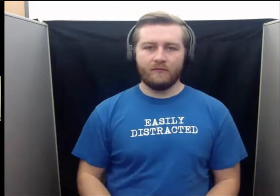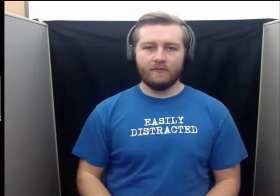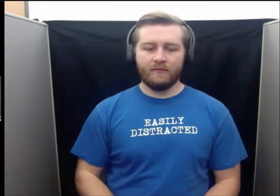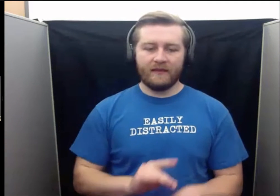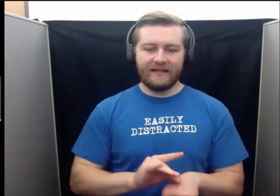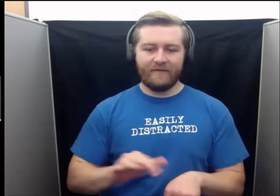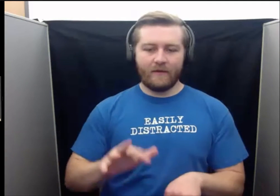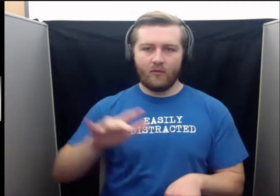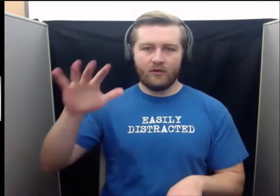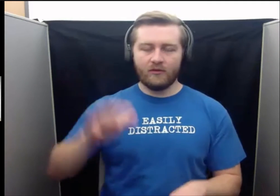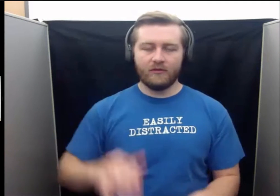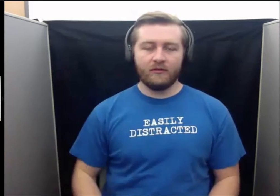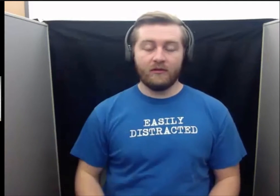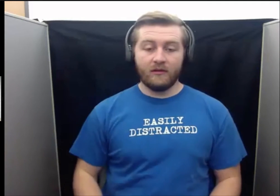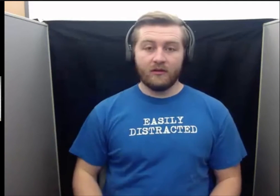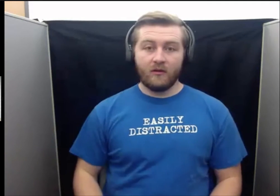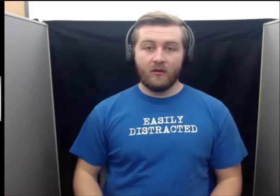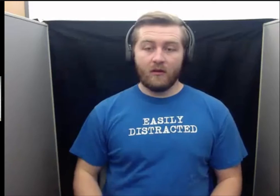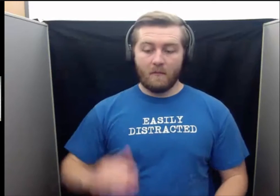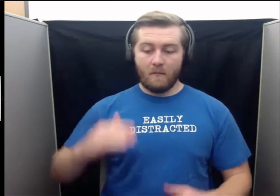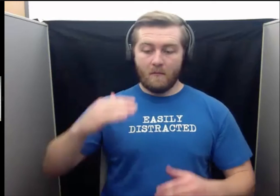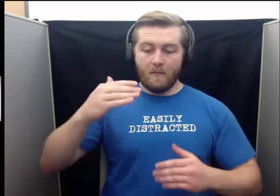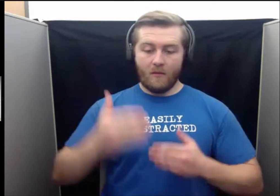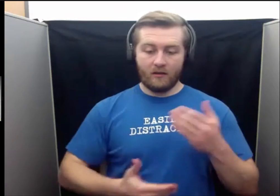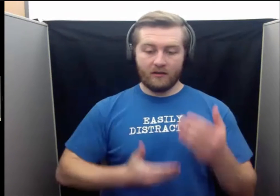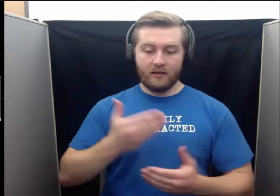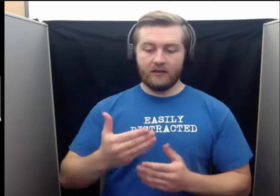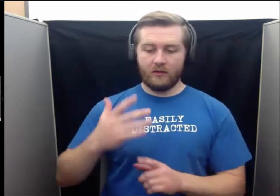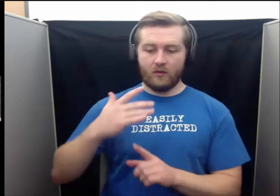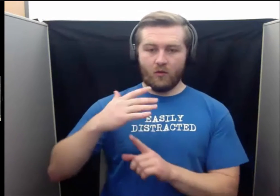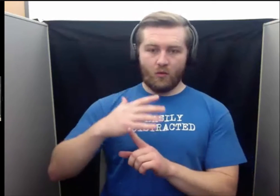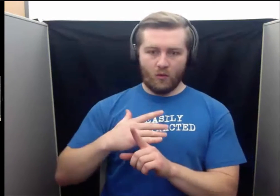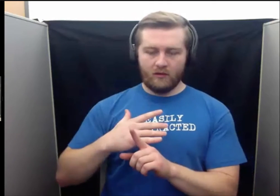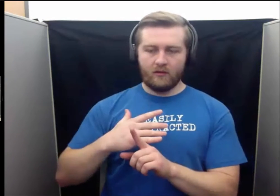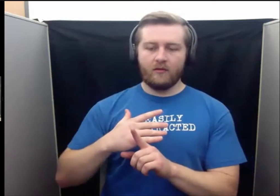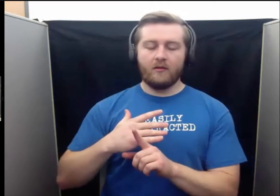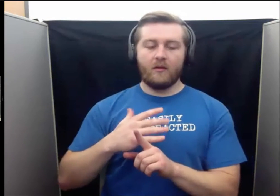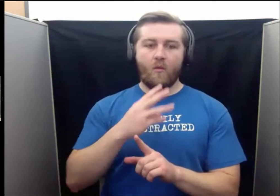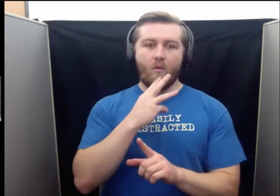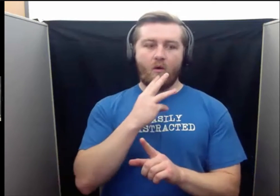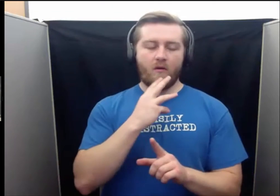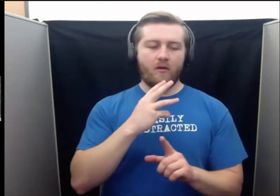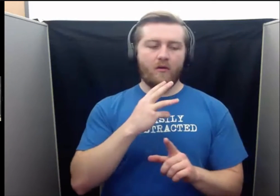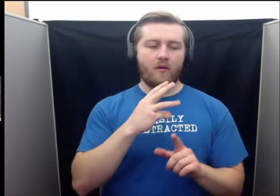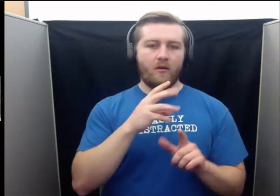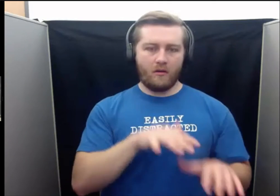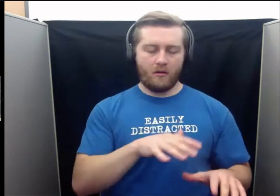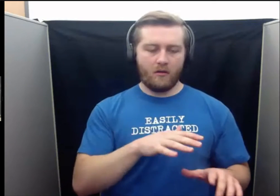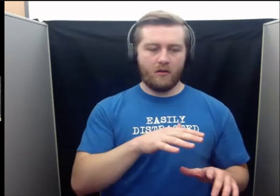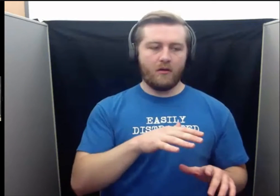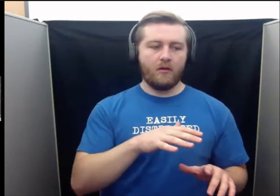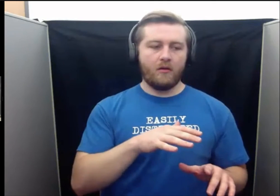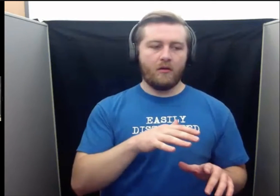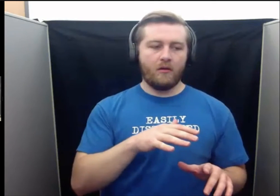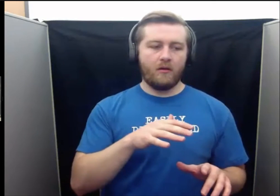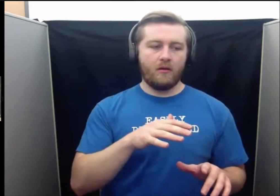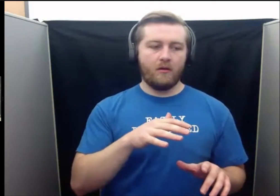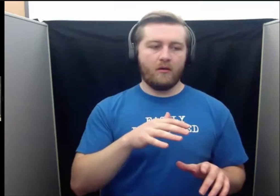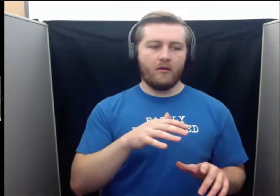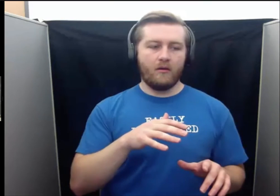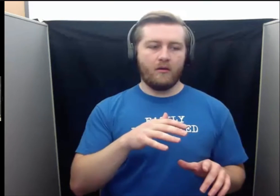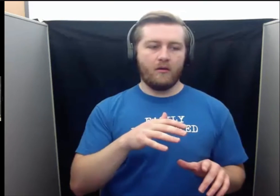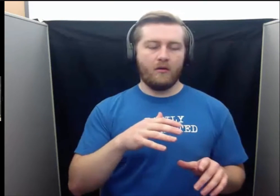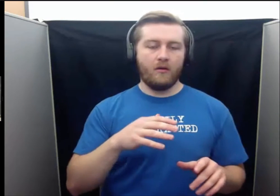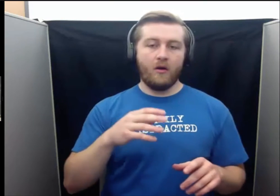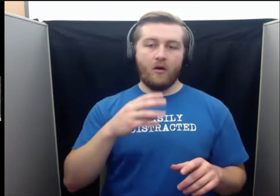Cooling process by which water is changed from the liquid form, which is water, to the gas form, which happens to be water vapor.